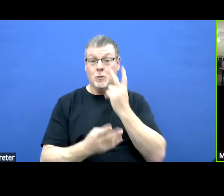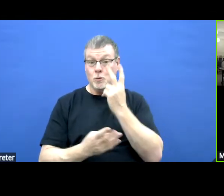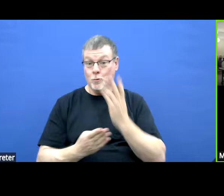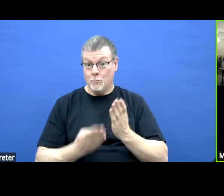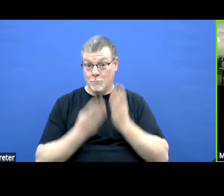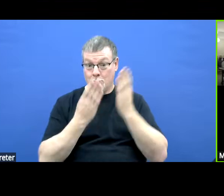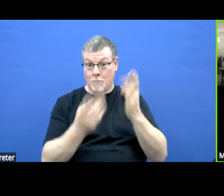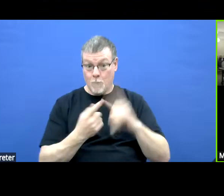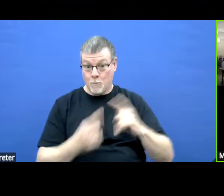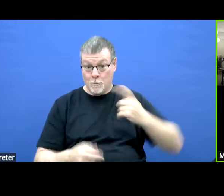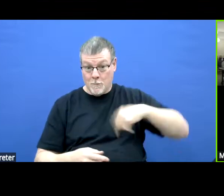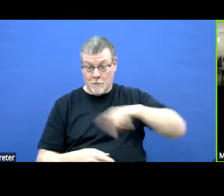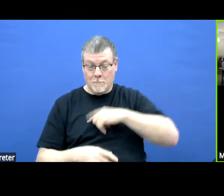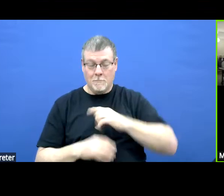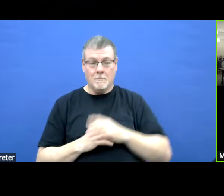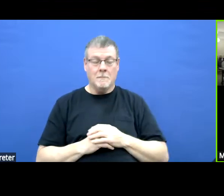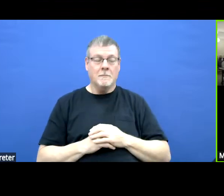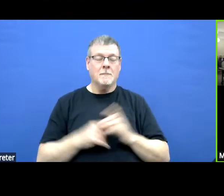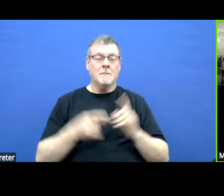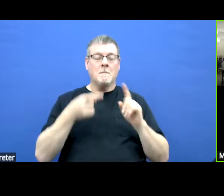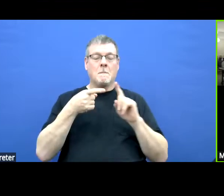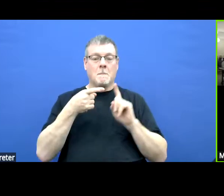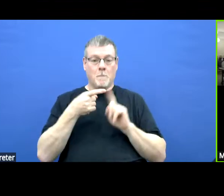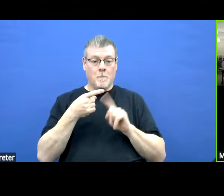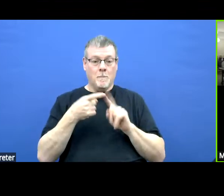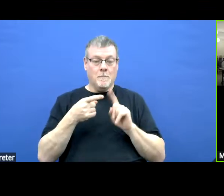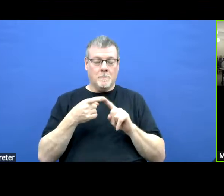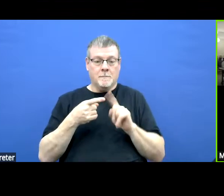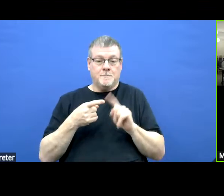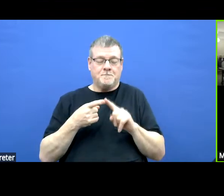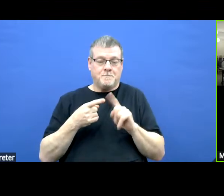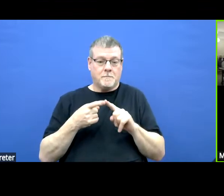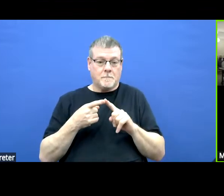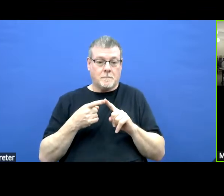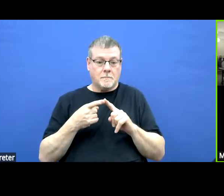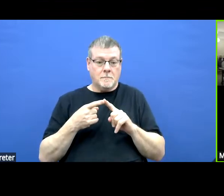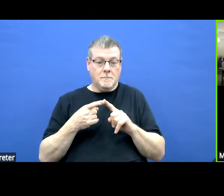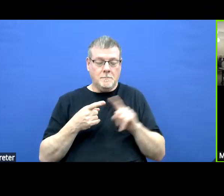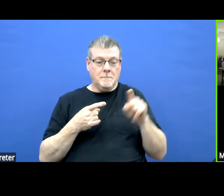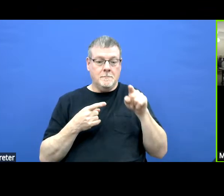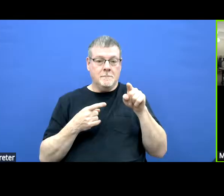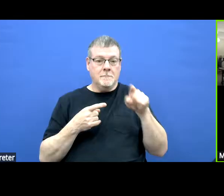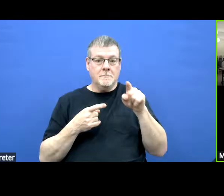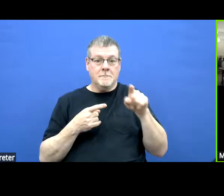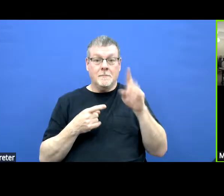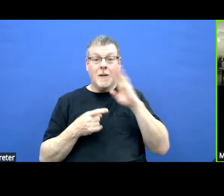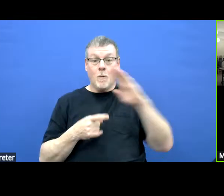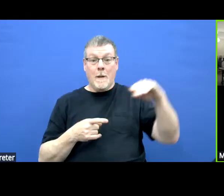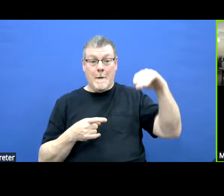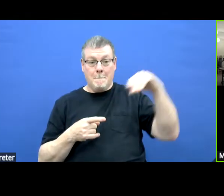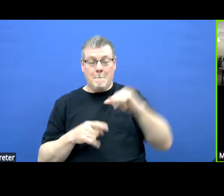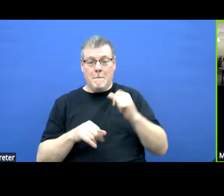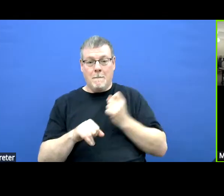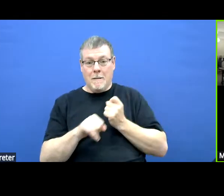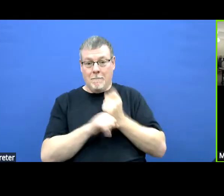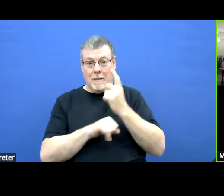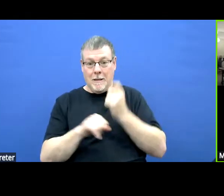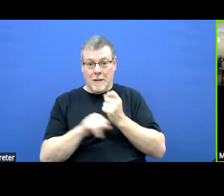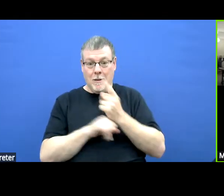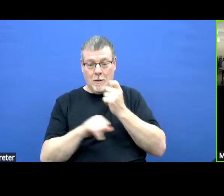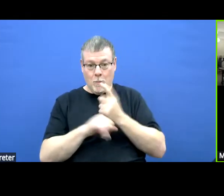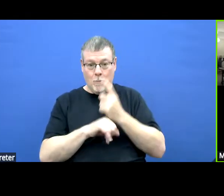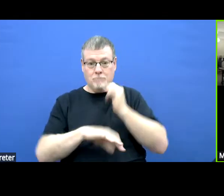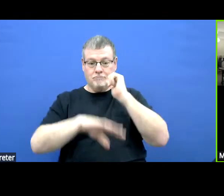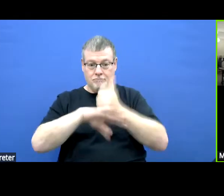proposals to us. One will be that they would pay us a